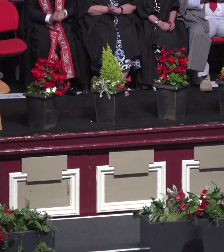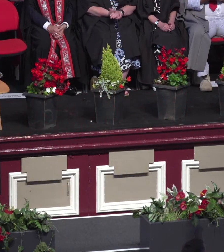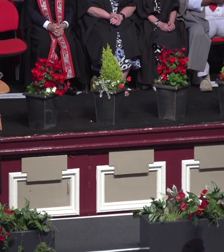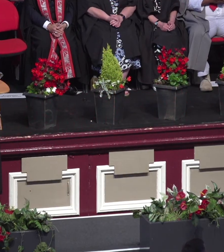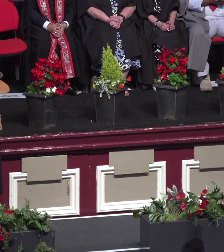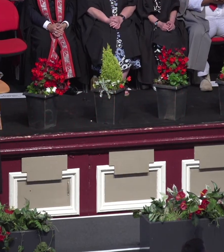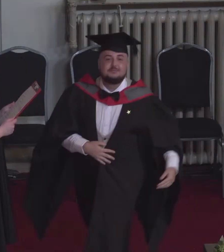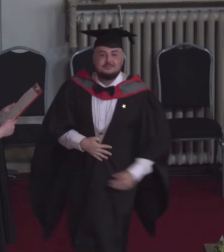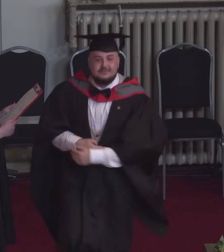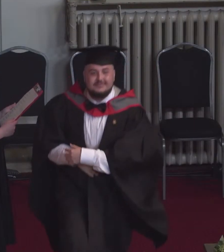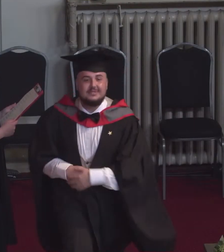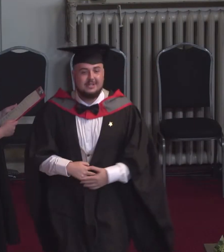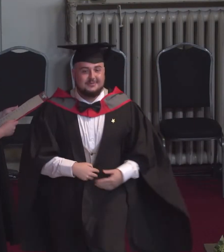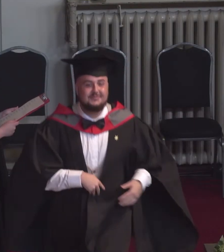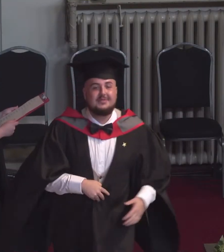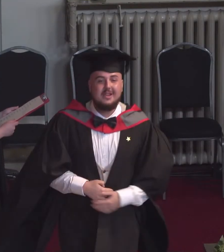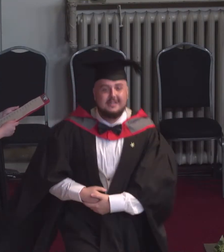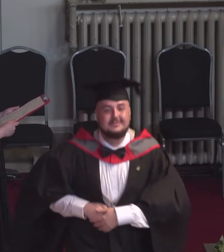Logan Drew.